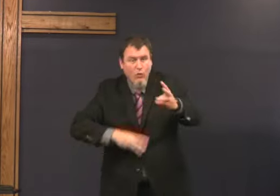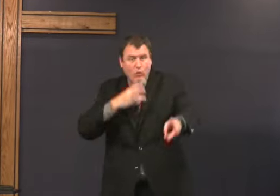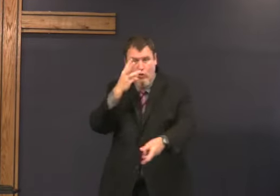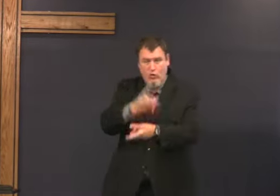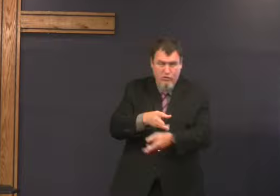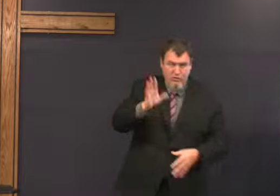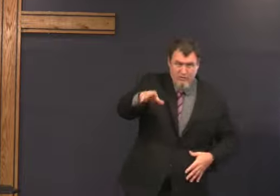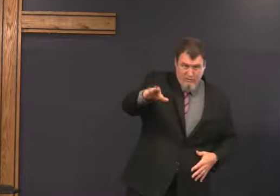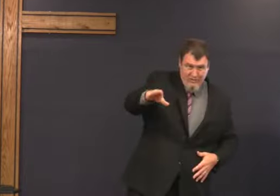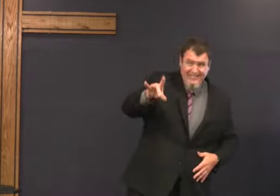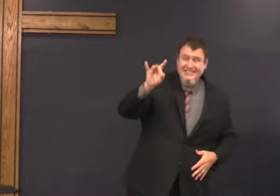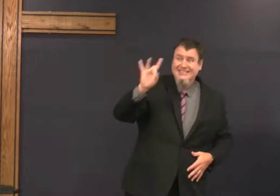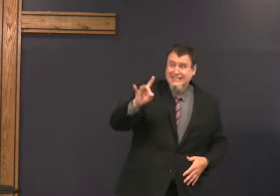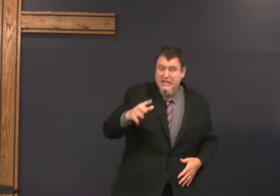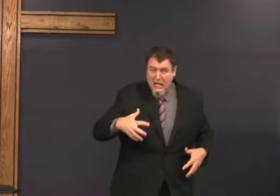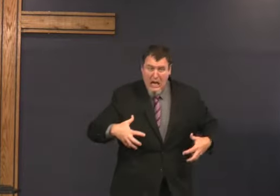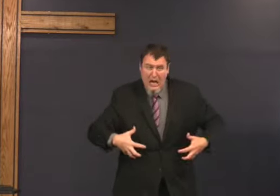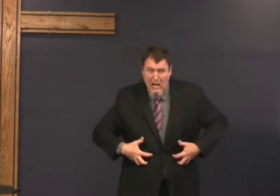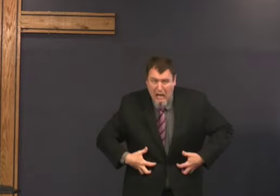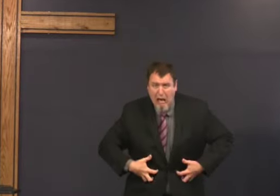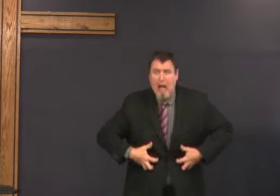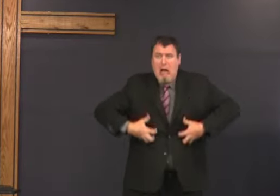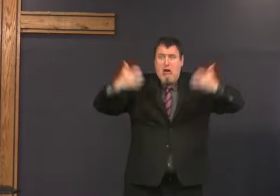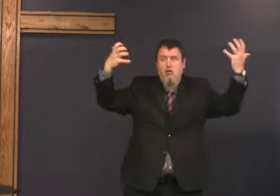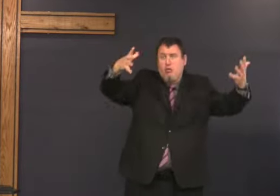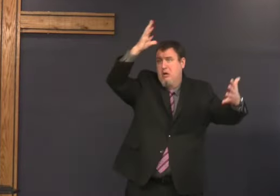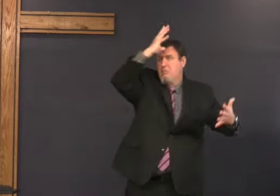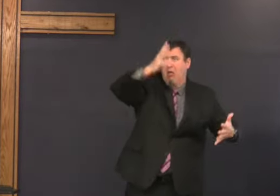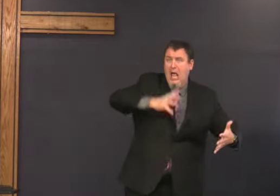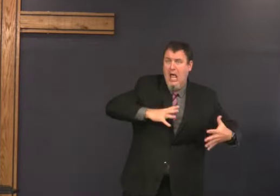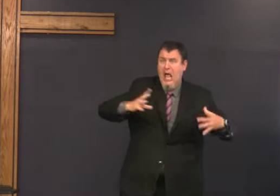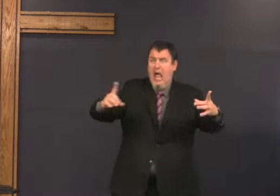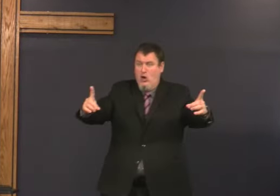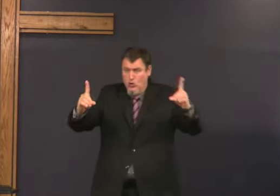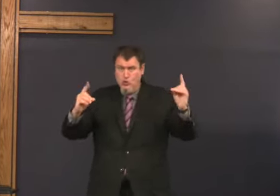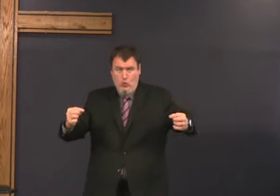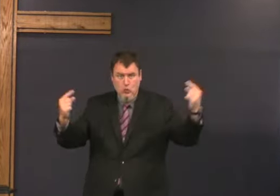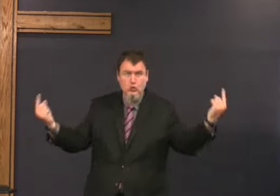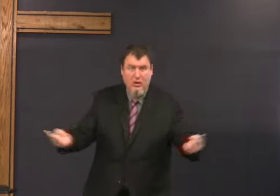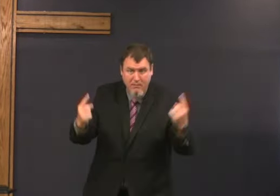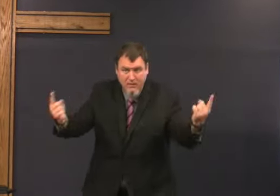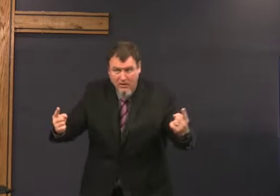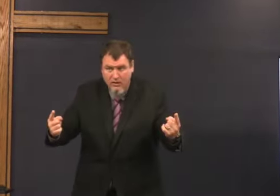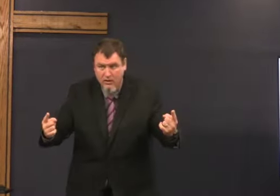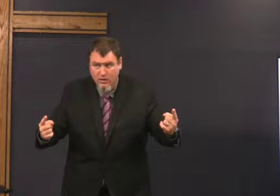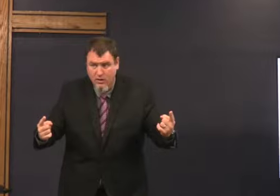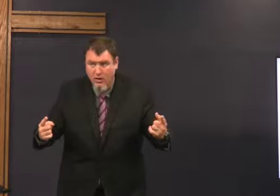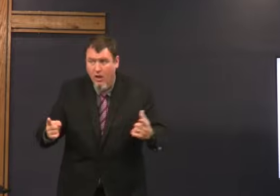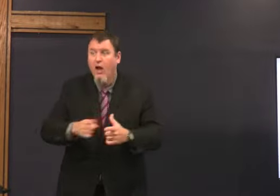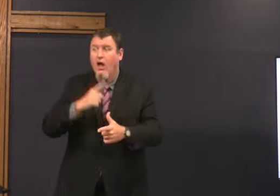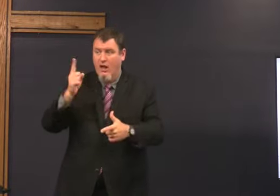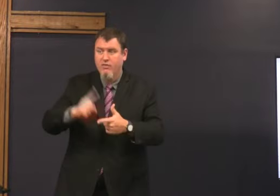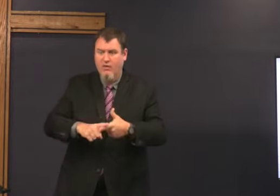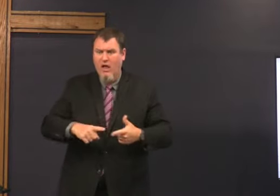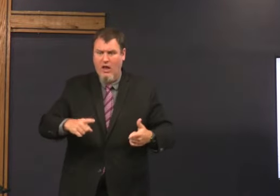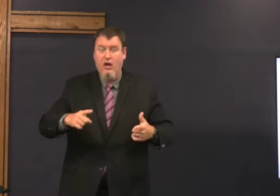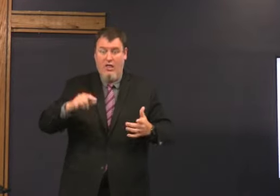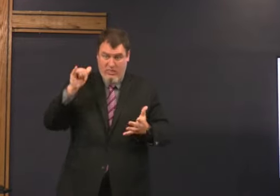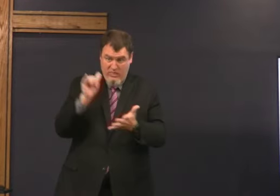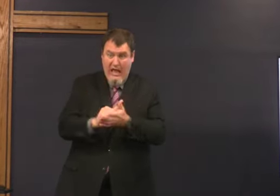never in history of the world did wrath of man do something. And